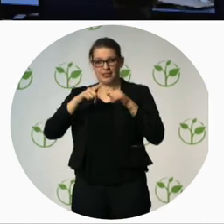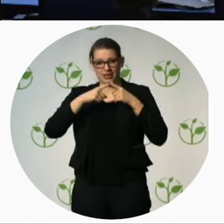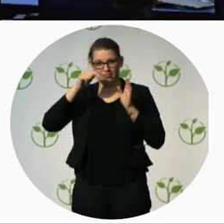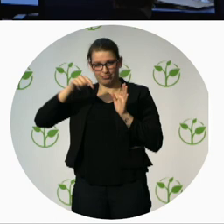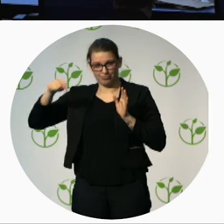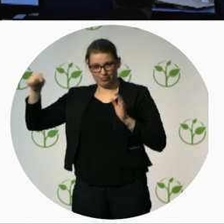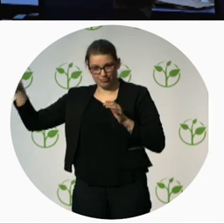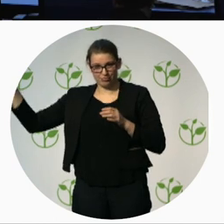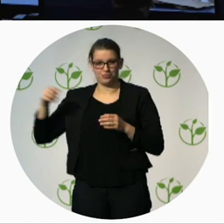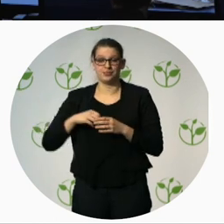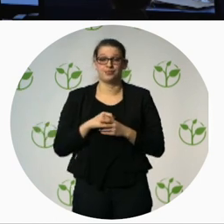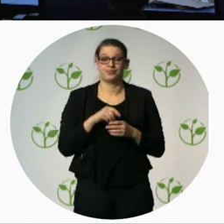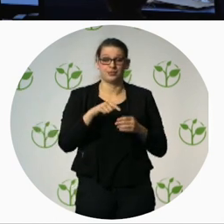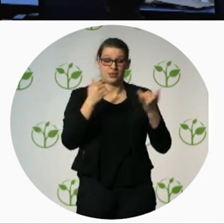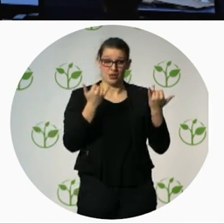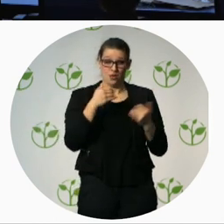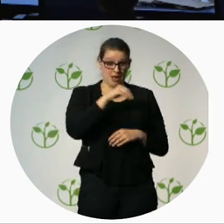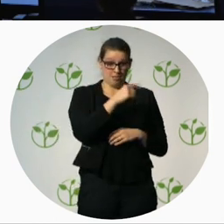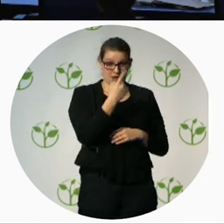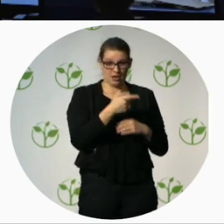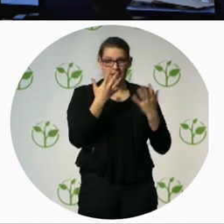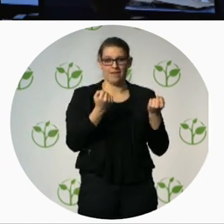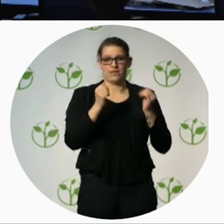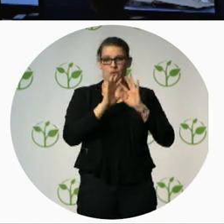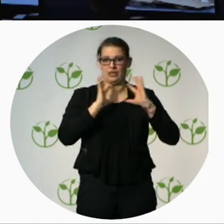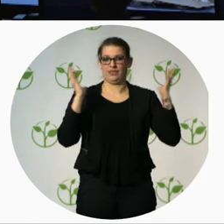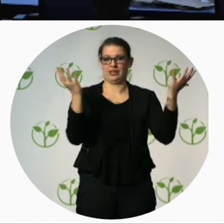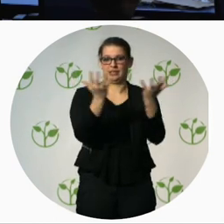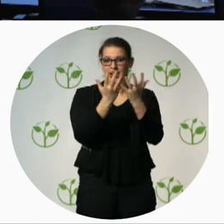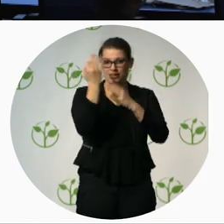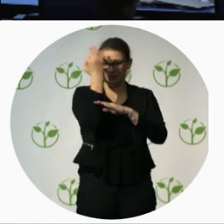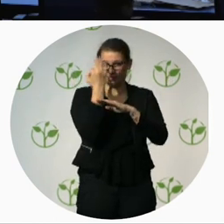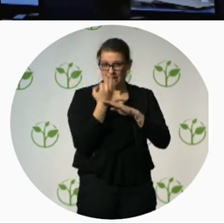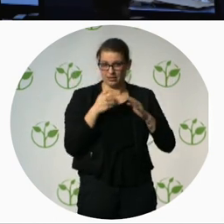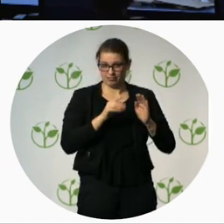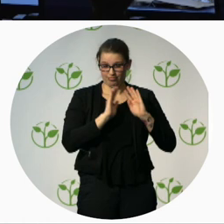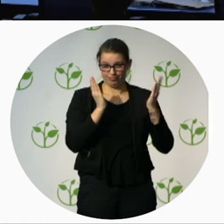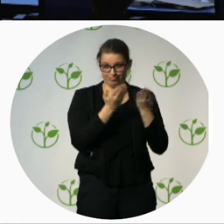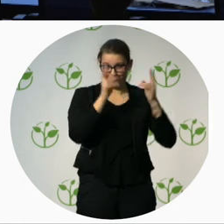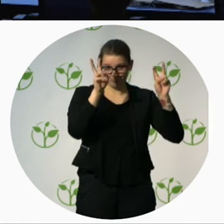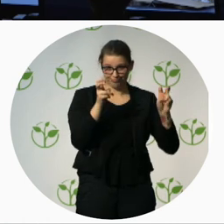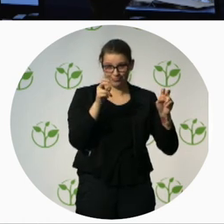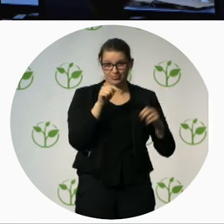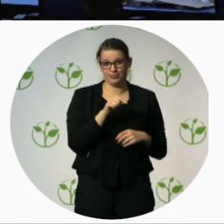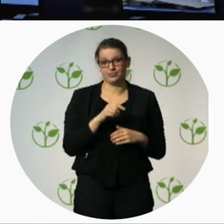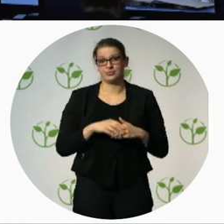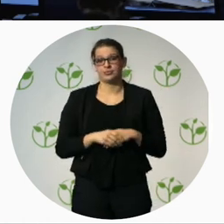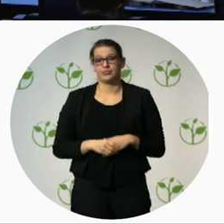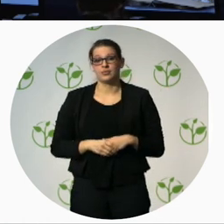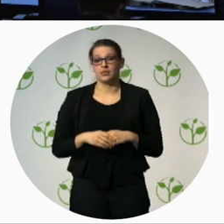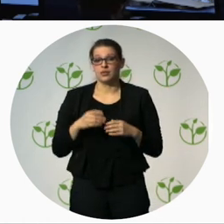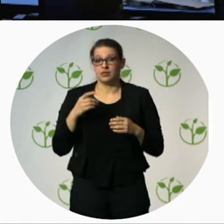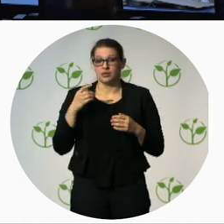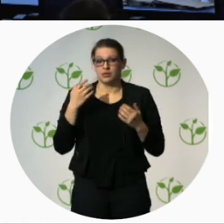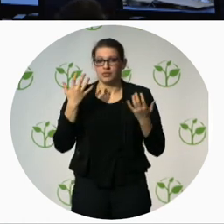design in the built environment. I'm doing a shout out to the Irish, who will be there. I'd like to point out I'm not wearing green because I'm Irish. I'm wearing it